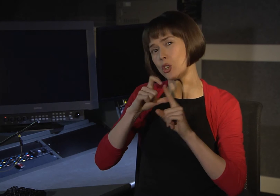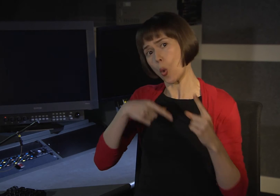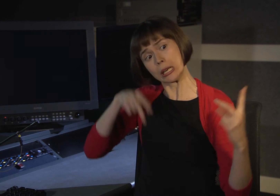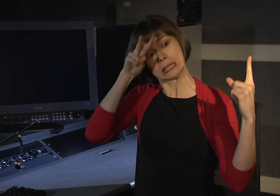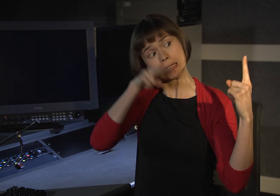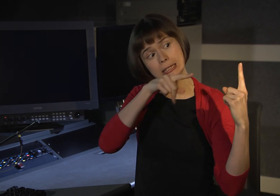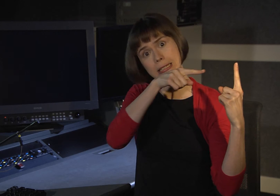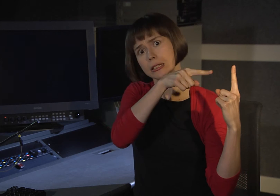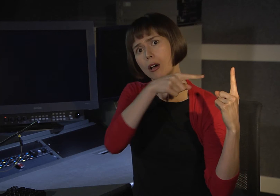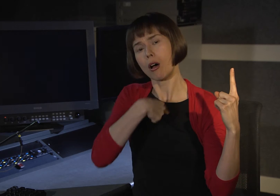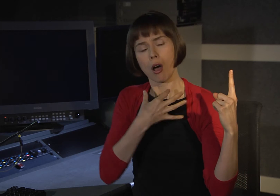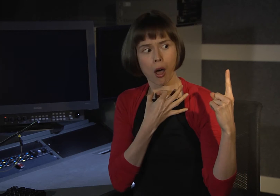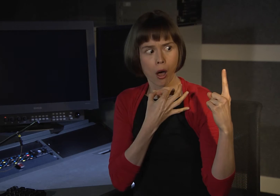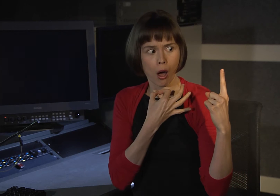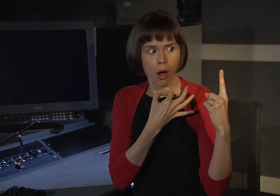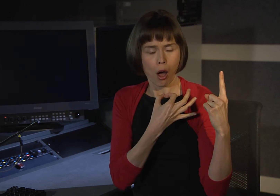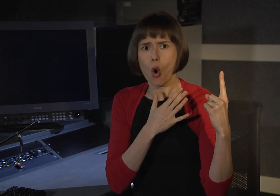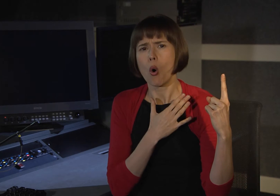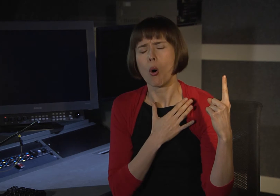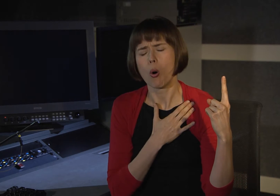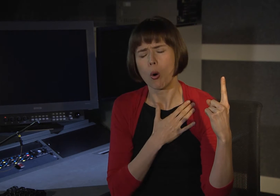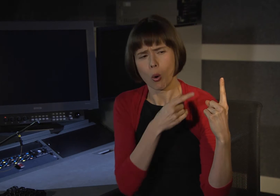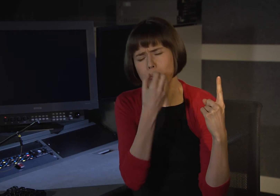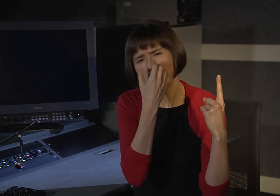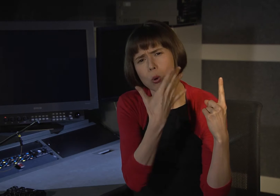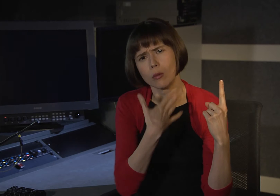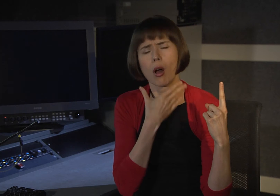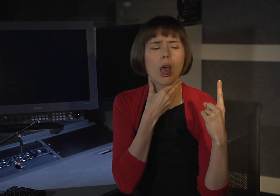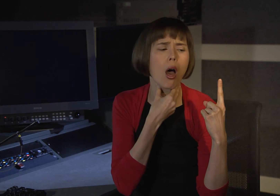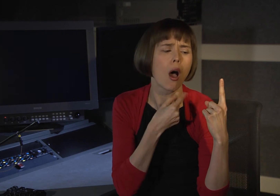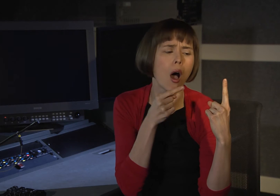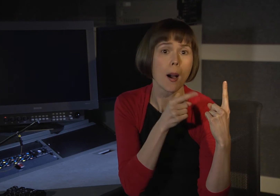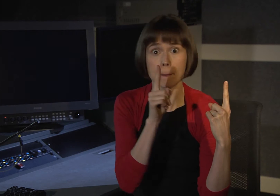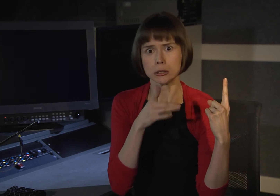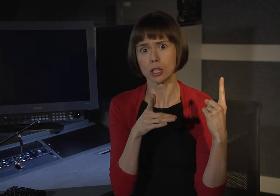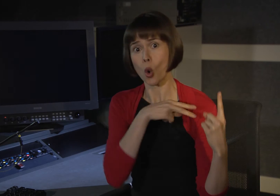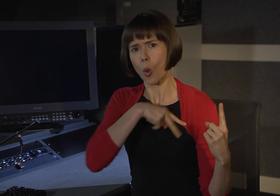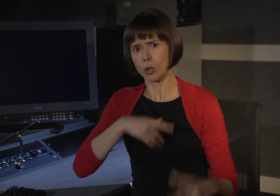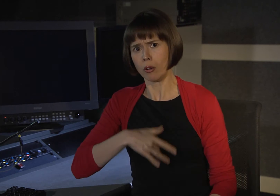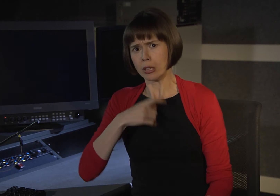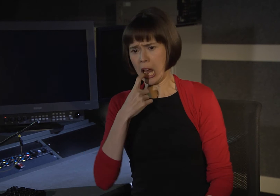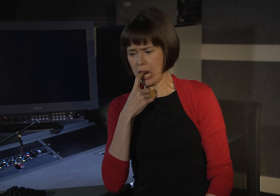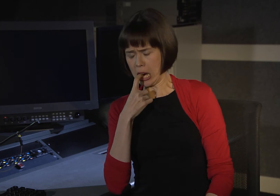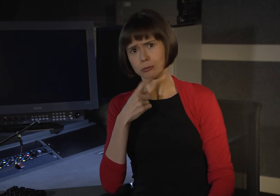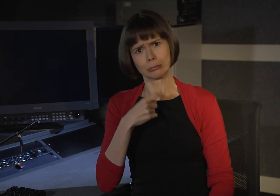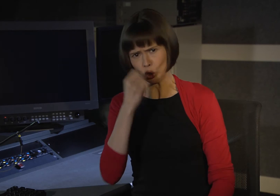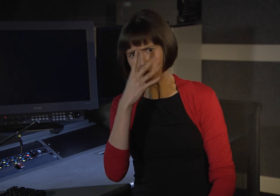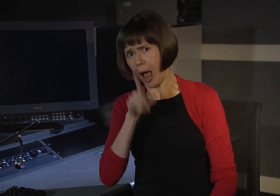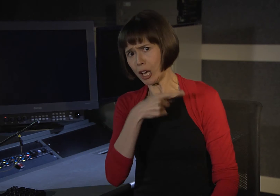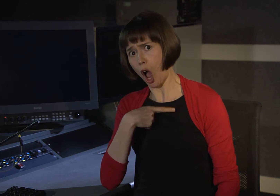Hero, and thinks she is gorgeous. He falls for her, but feels really unsure about whether he